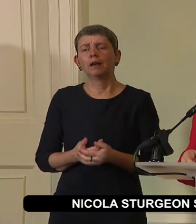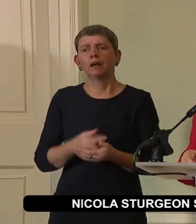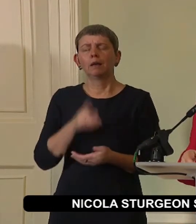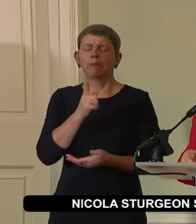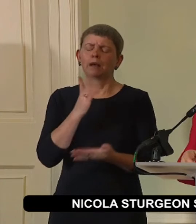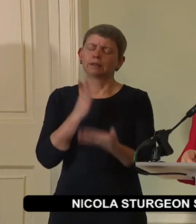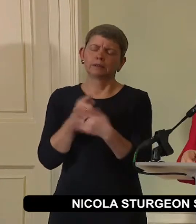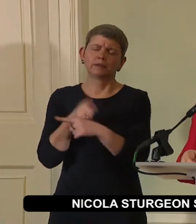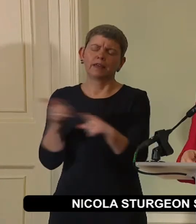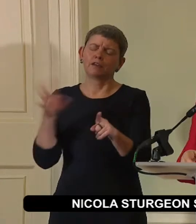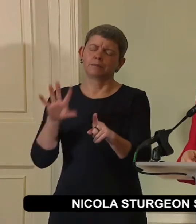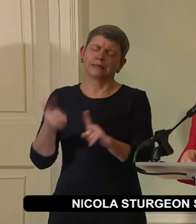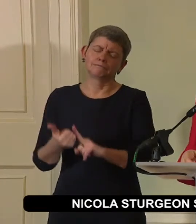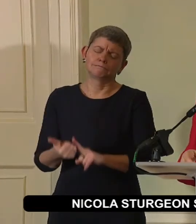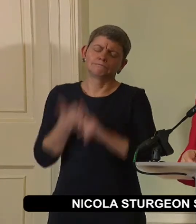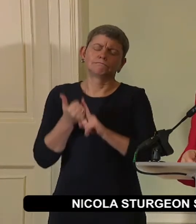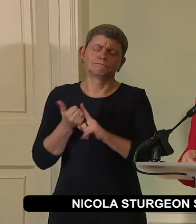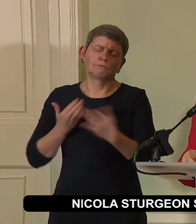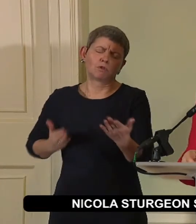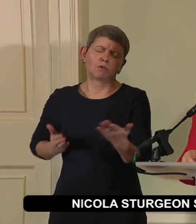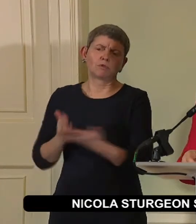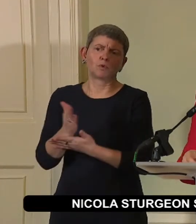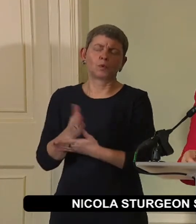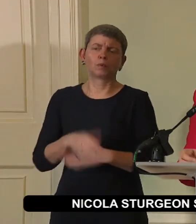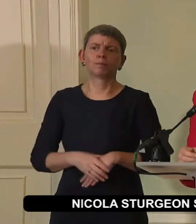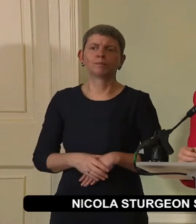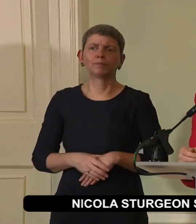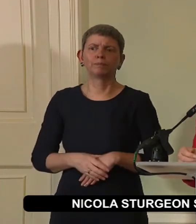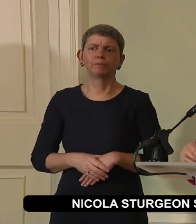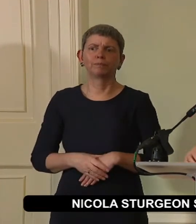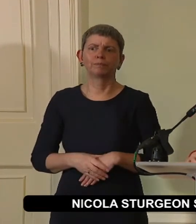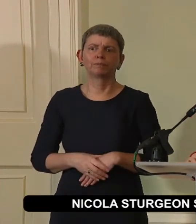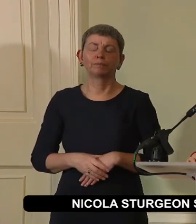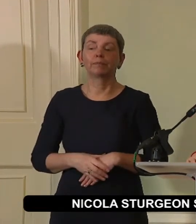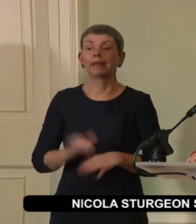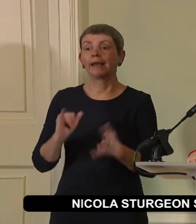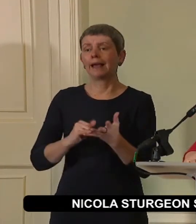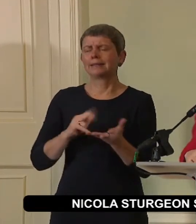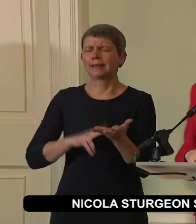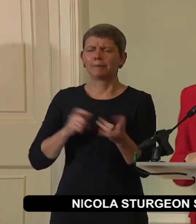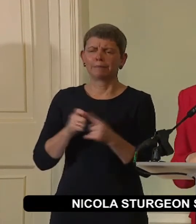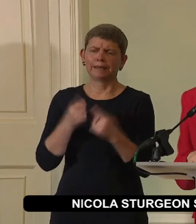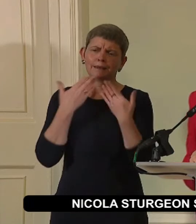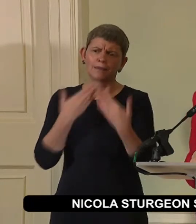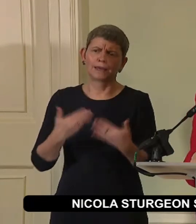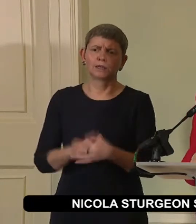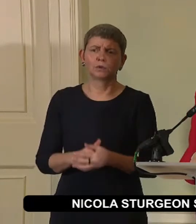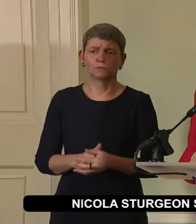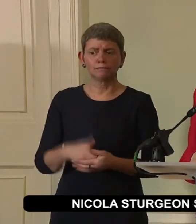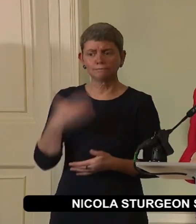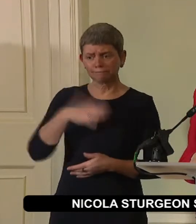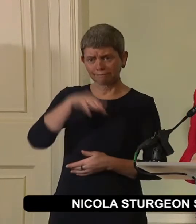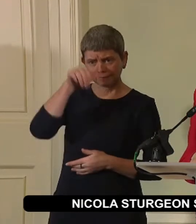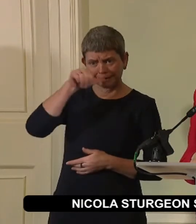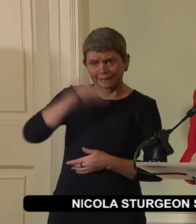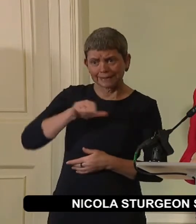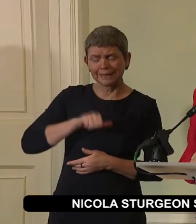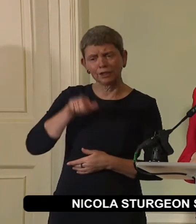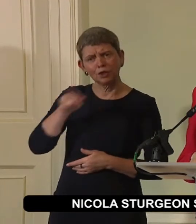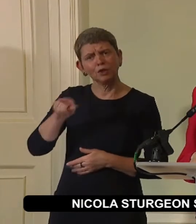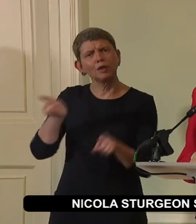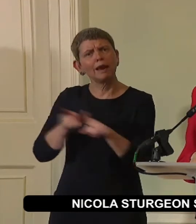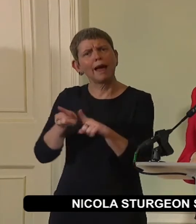throughout. And of course, the SNP. Since I was 16 years old, you have been my extended